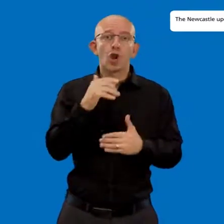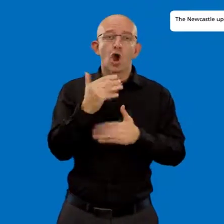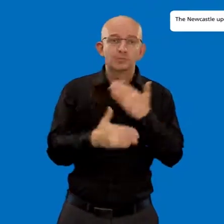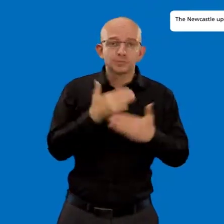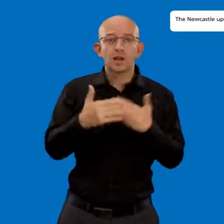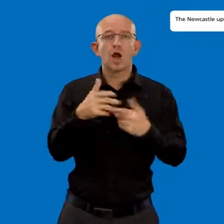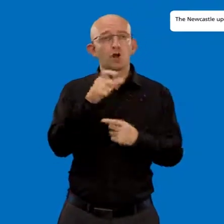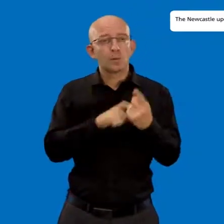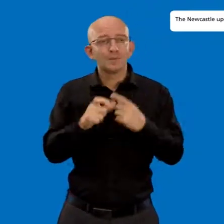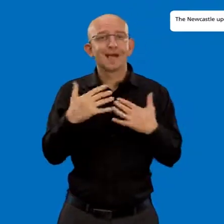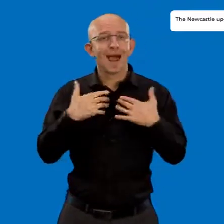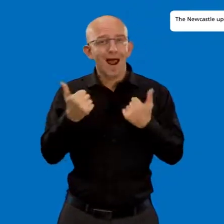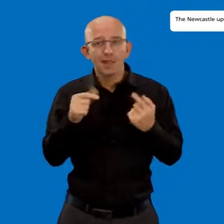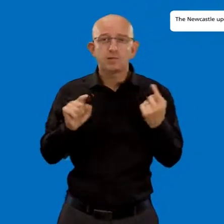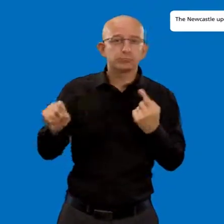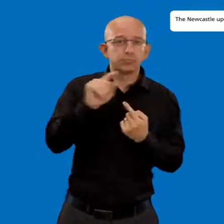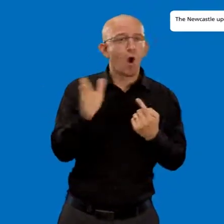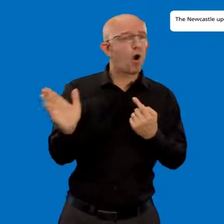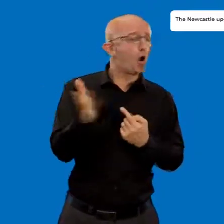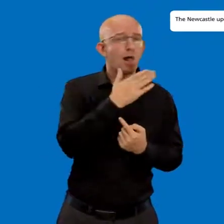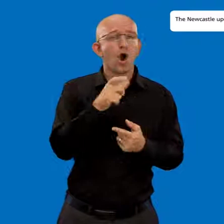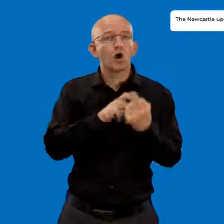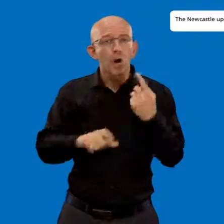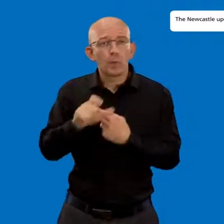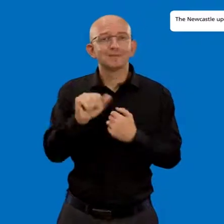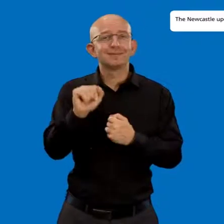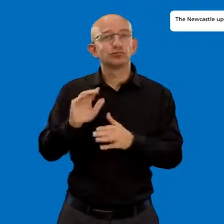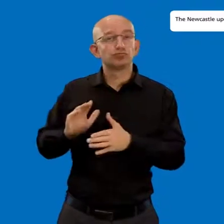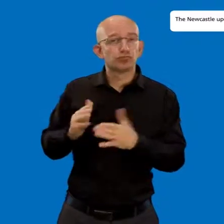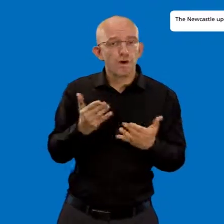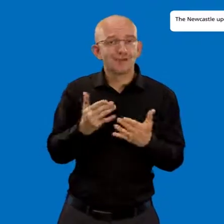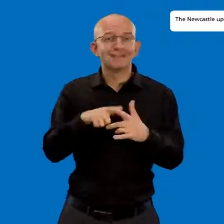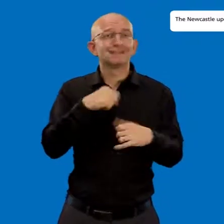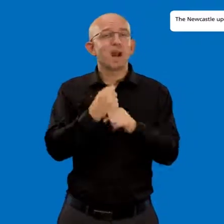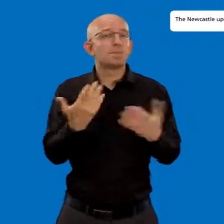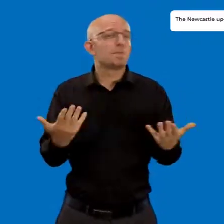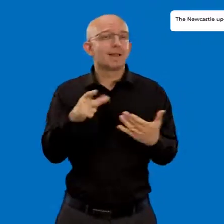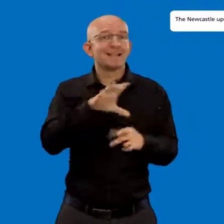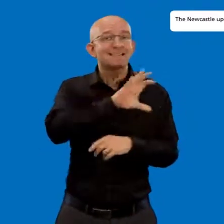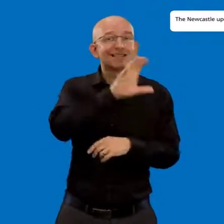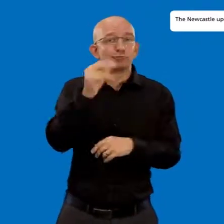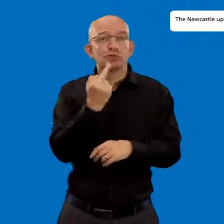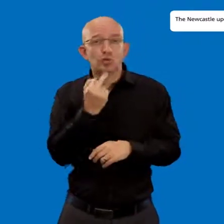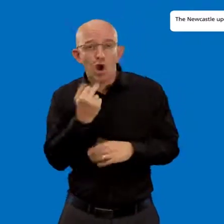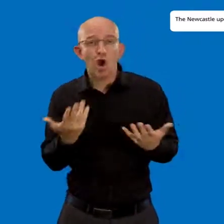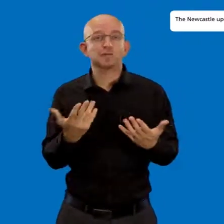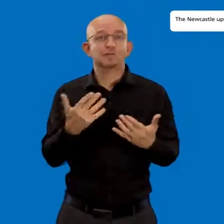Newcastle Hospitals Community Health, all community services, for example, district nursing, health